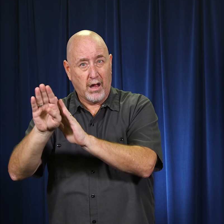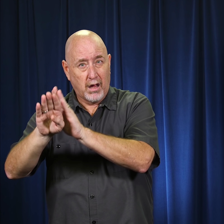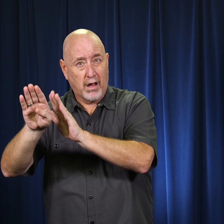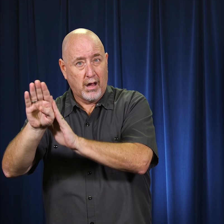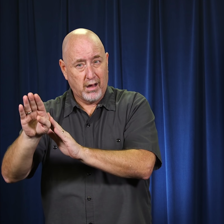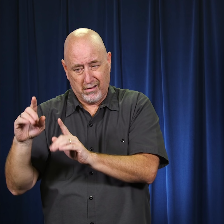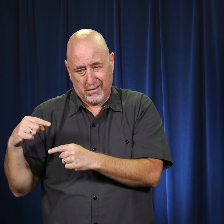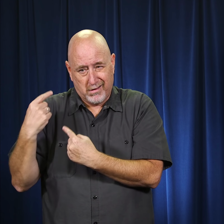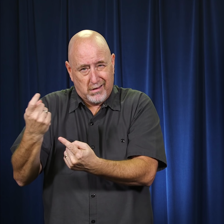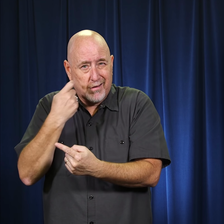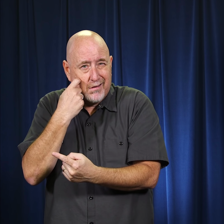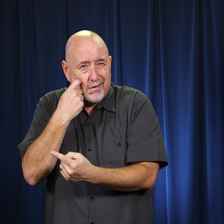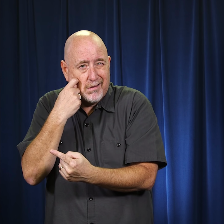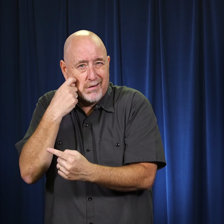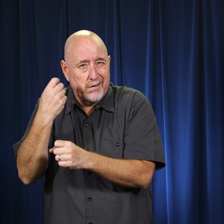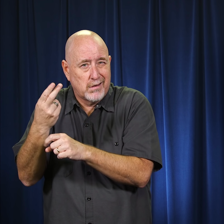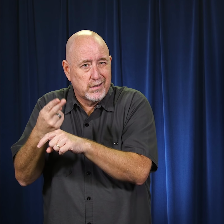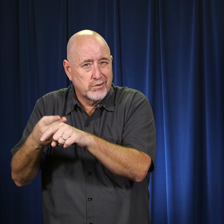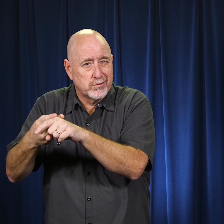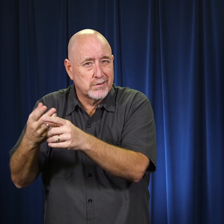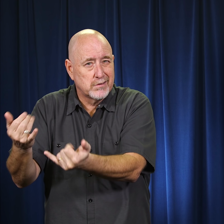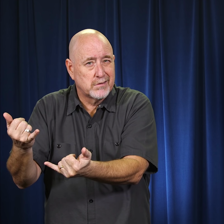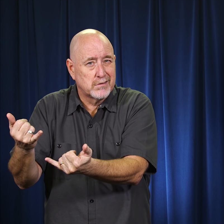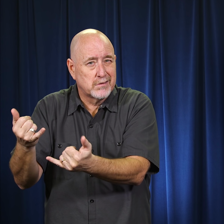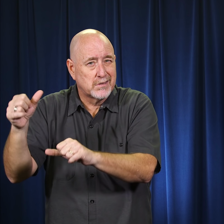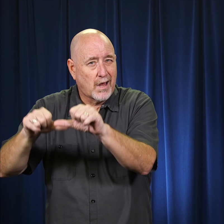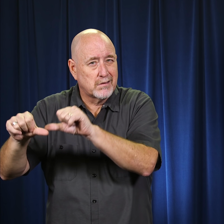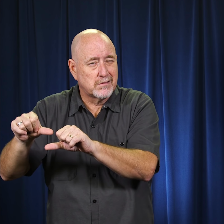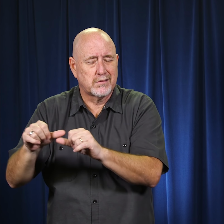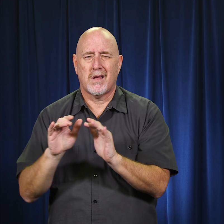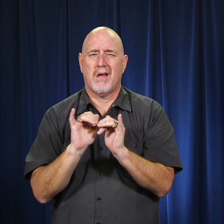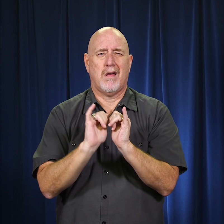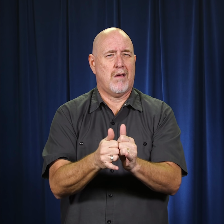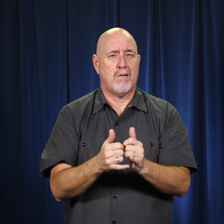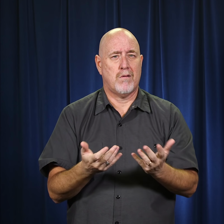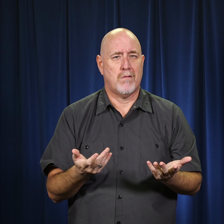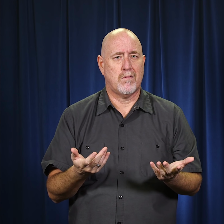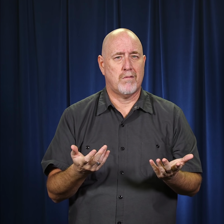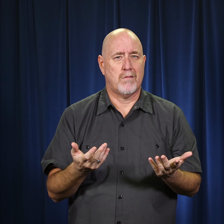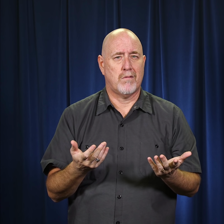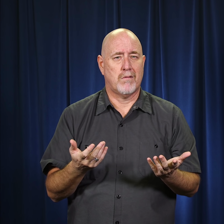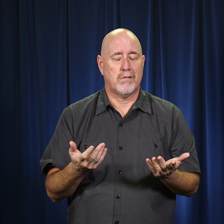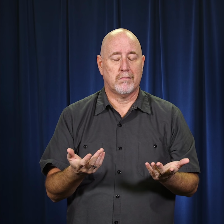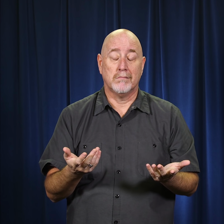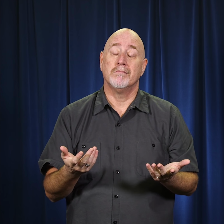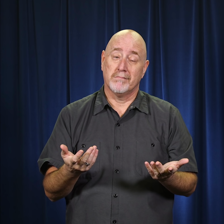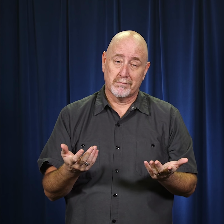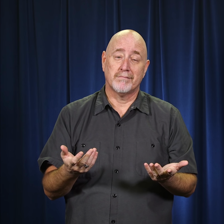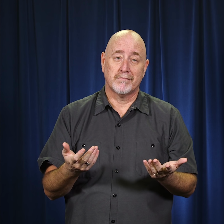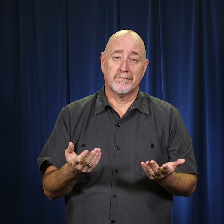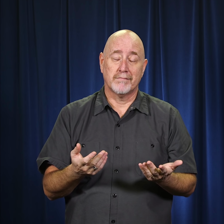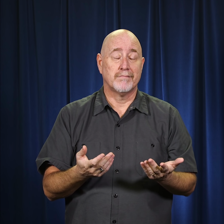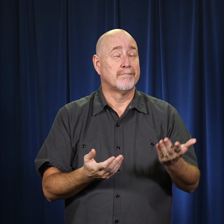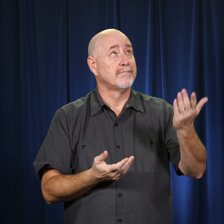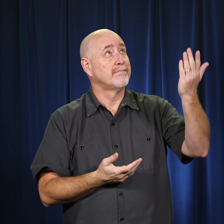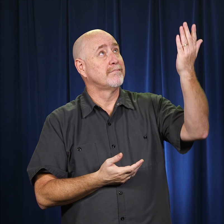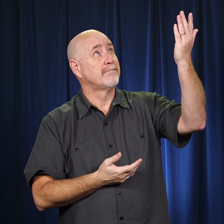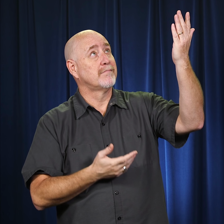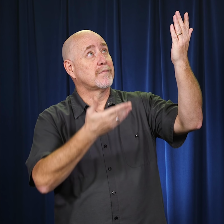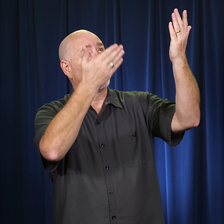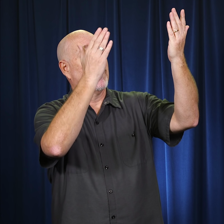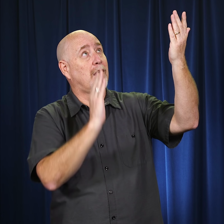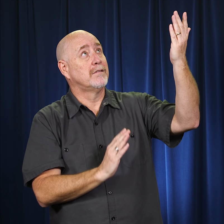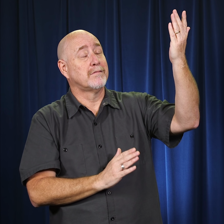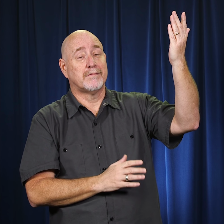has come up with in the modern scientific era? How is that? Well, that would be coming straight